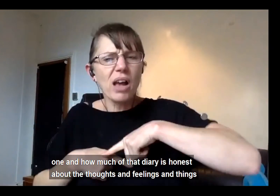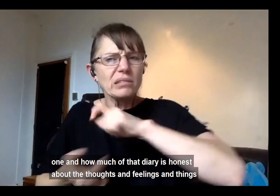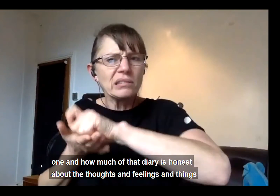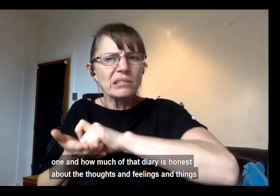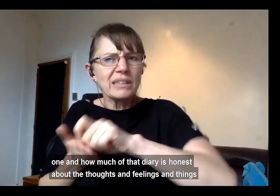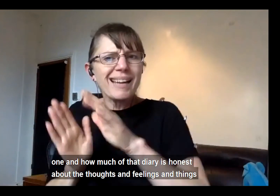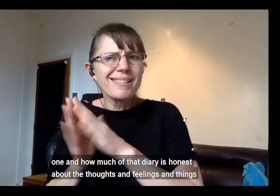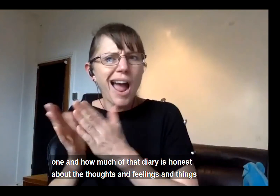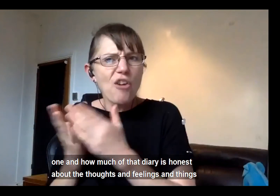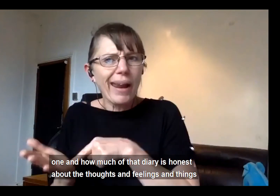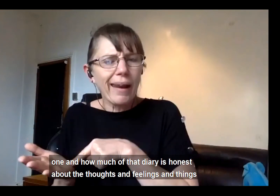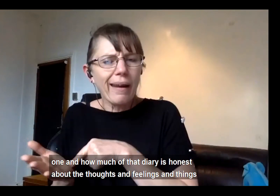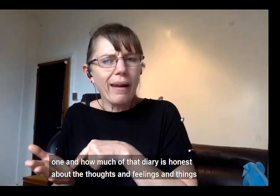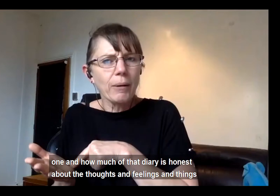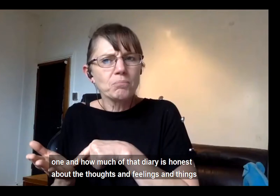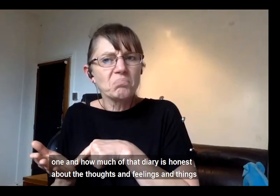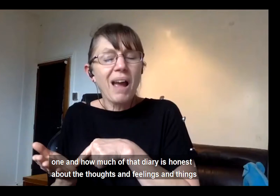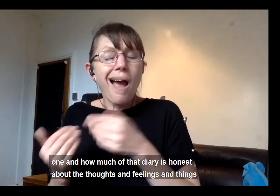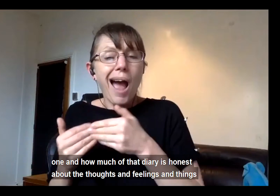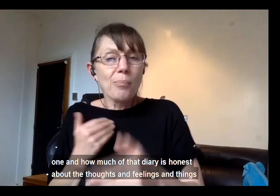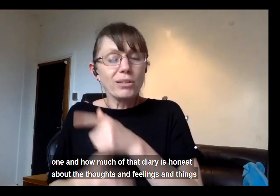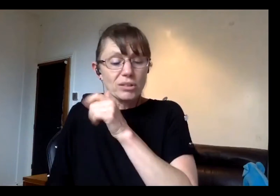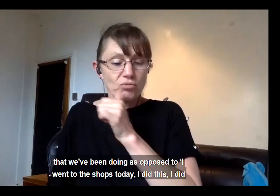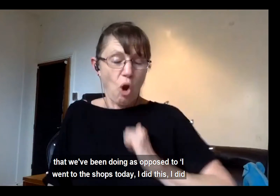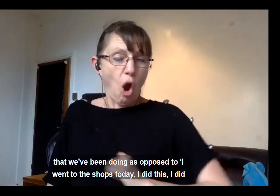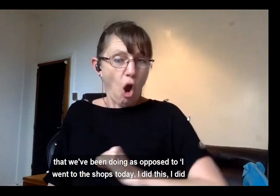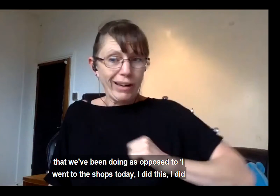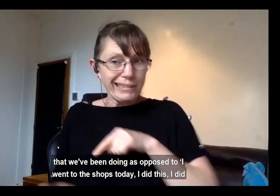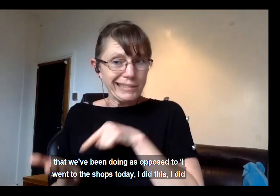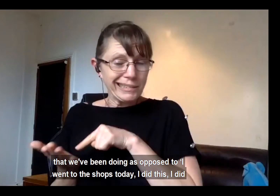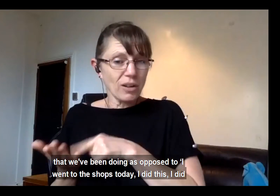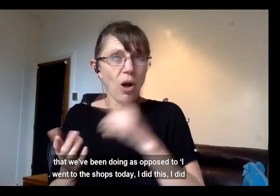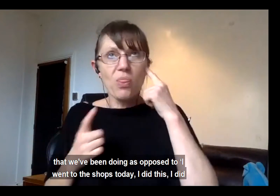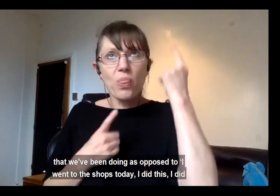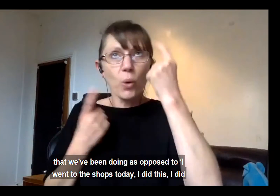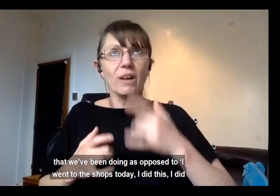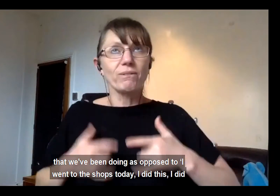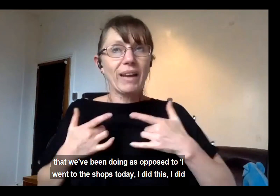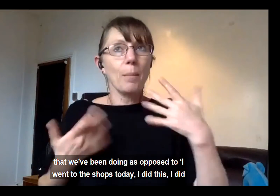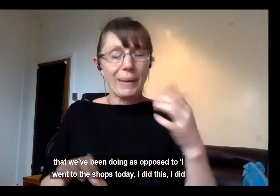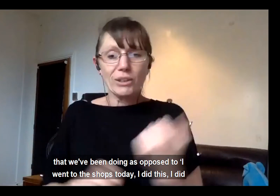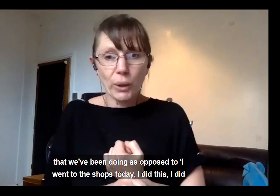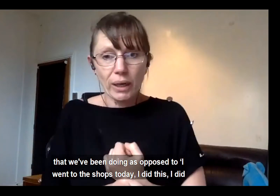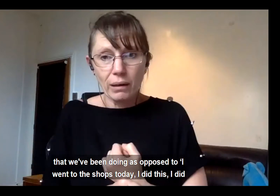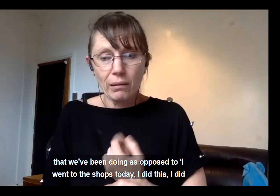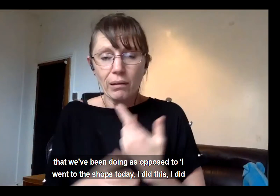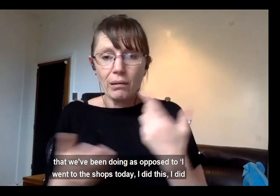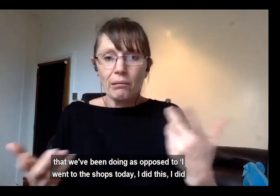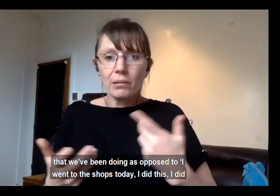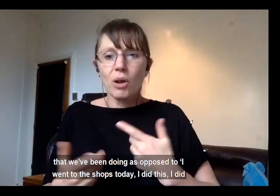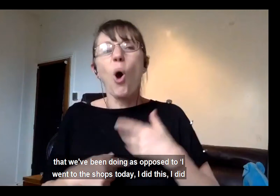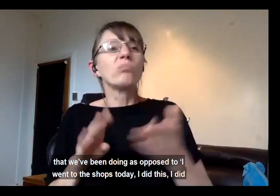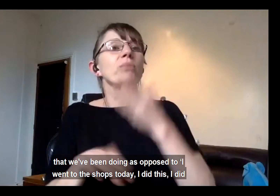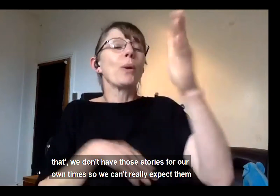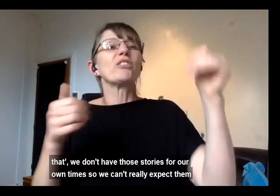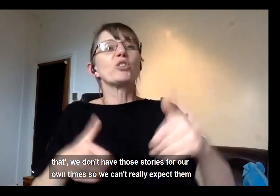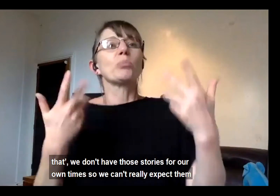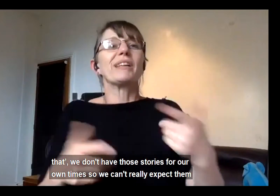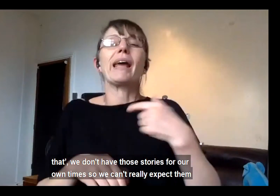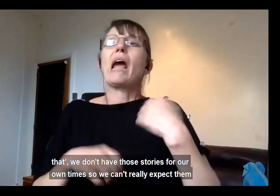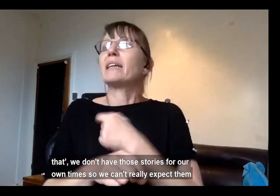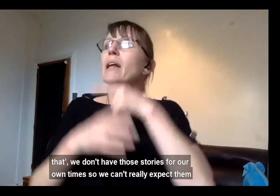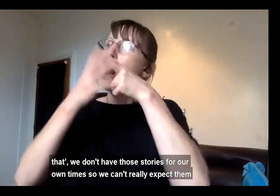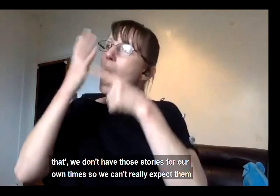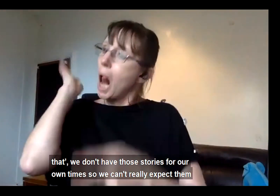how much of that diary is honest about the thoughts and feelings and things that we've been doing, as opposed to, I went to the shops today, I did this, I did